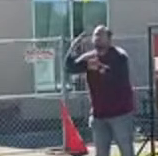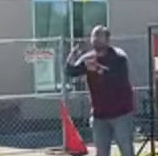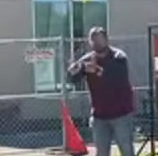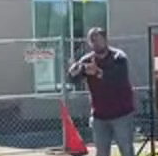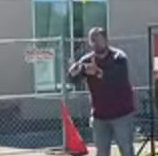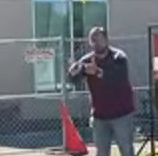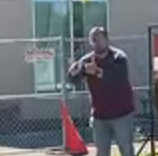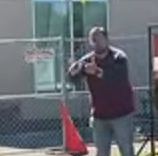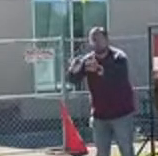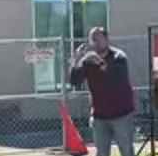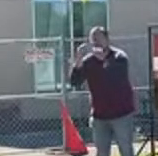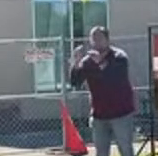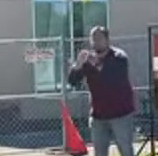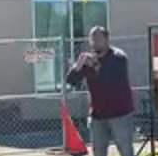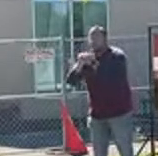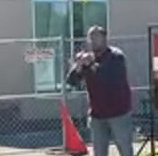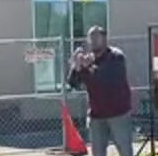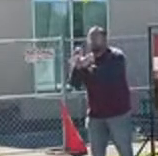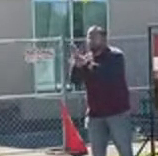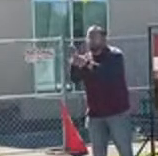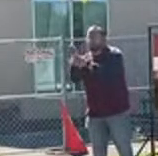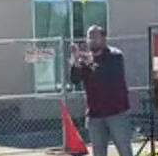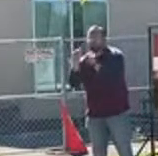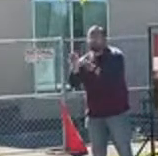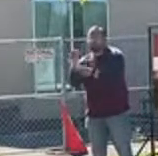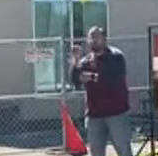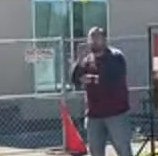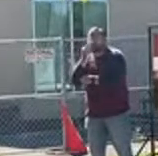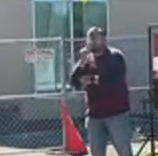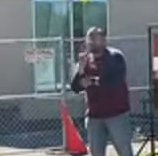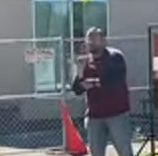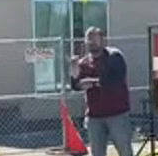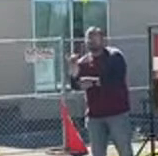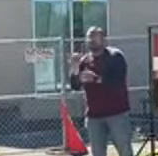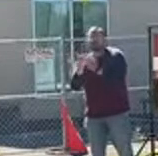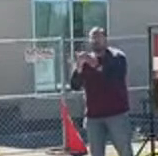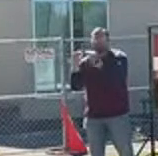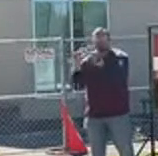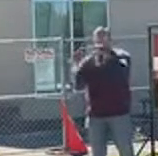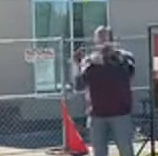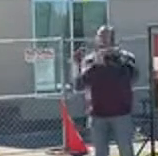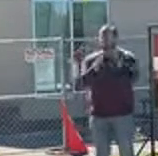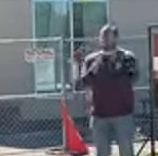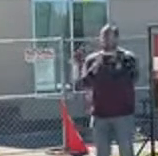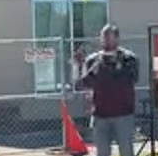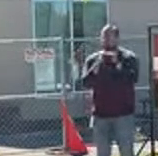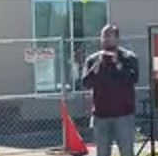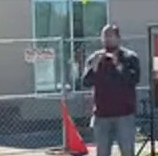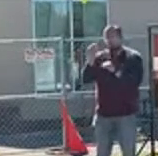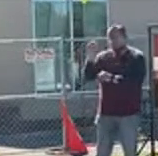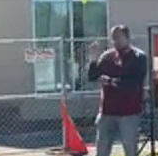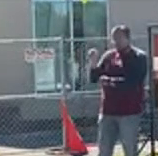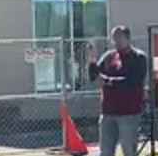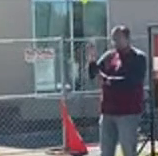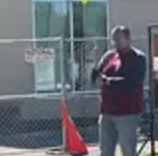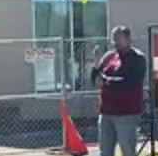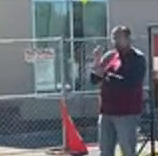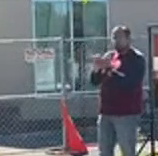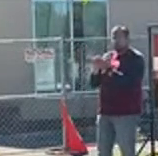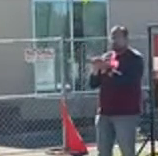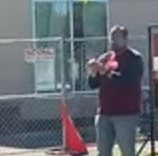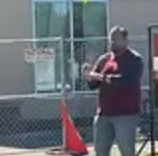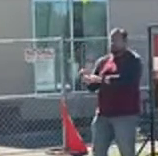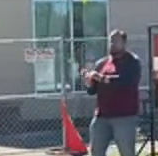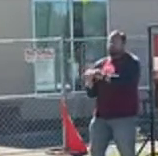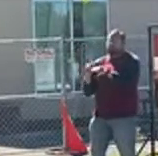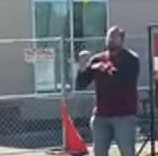how to fish so that way they can eat for a lifetime. That's equity. This bond goes even further than what I